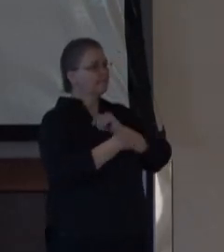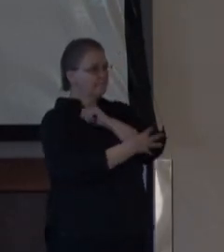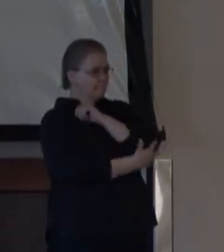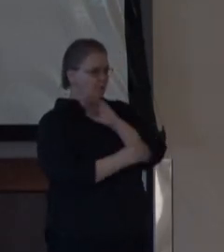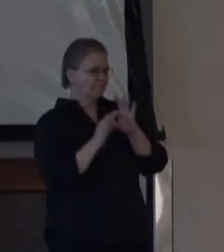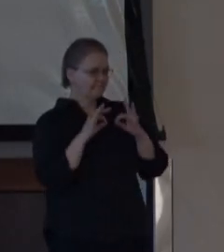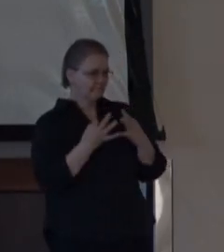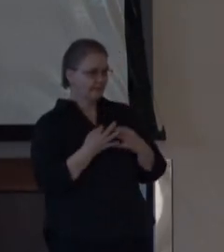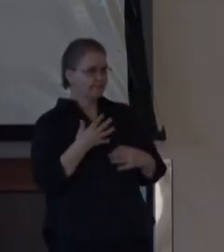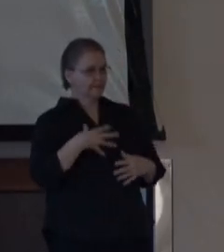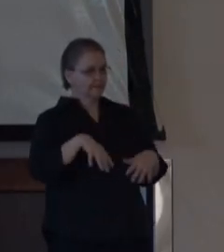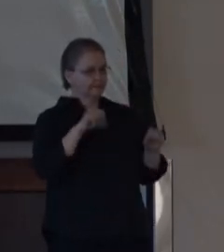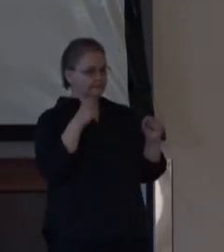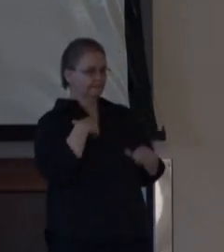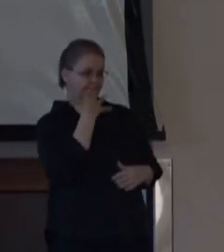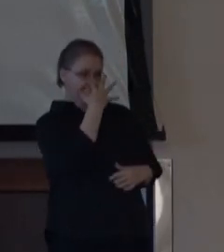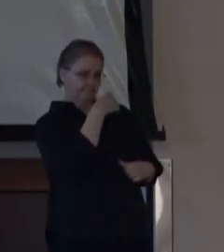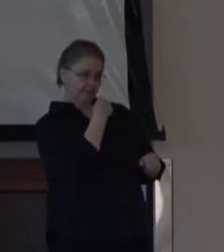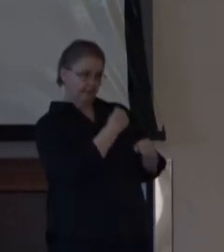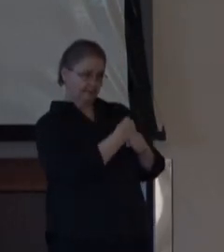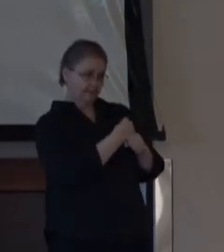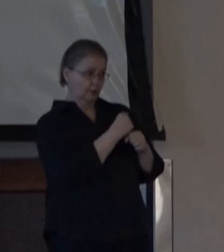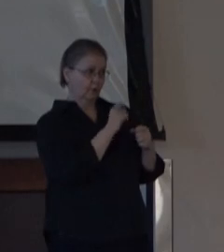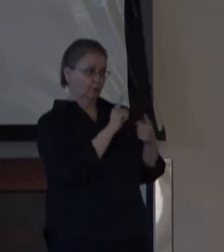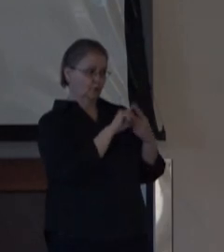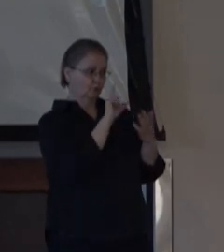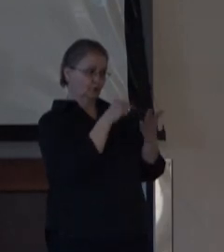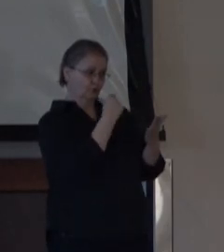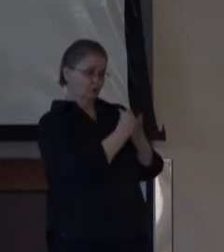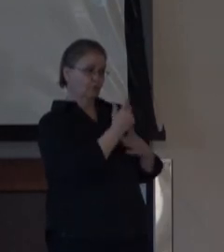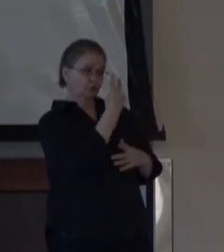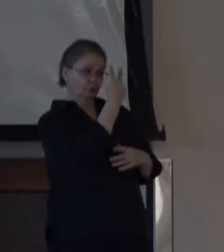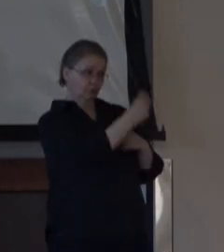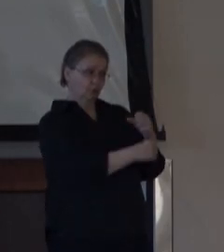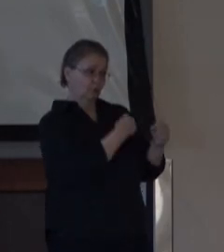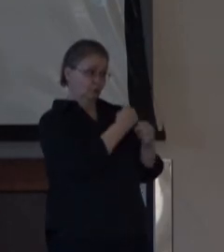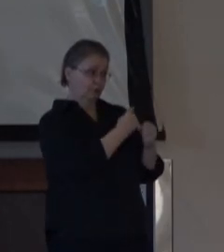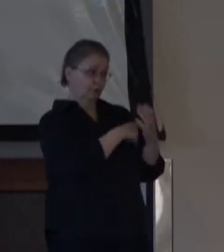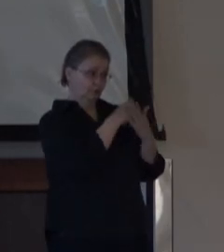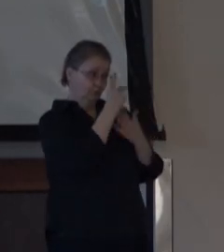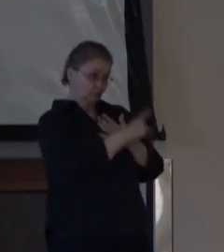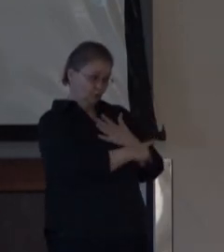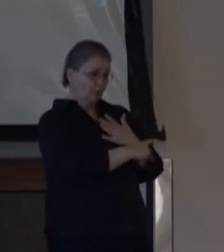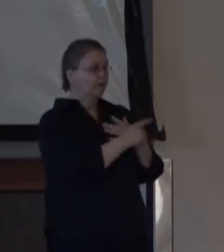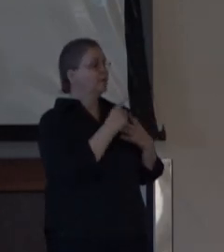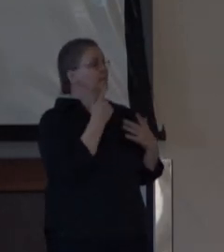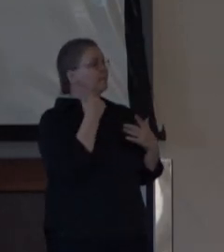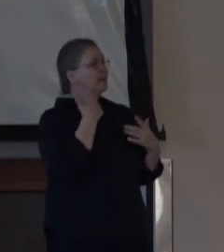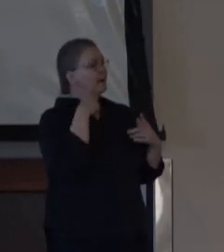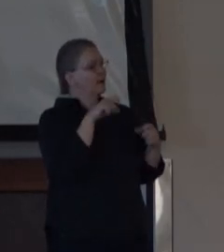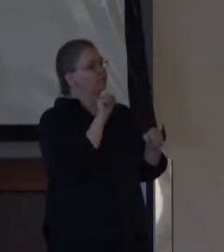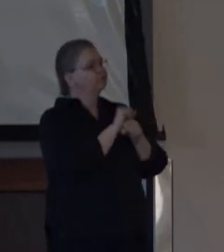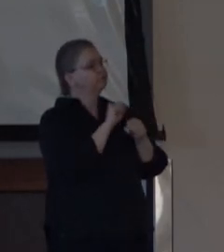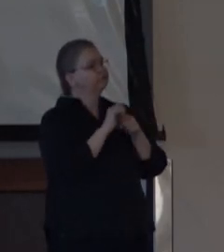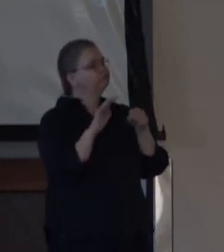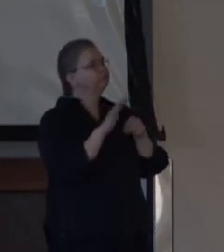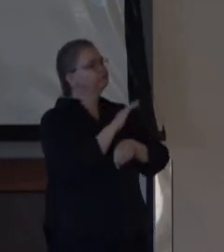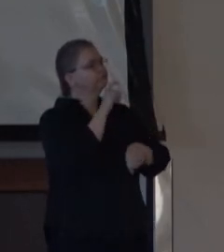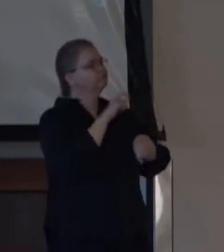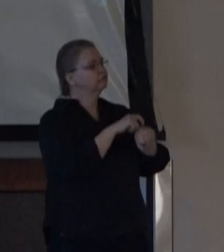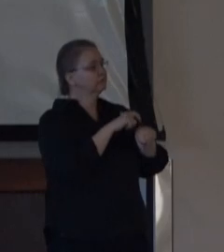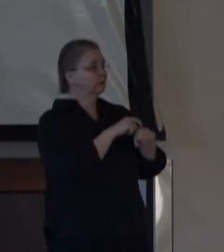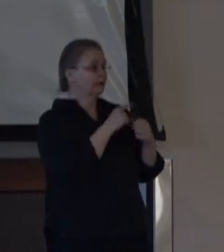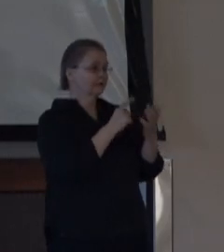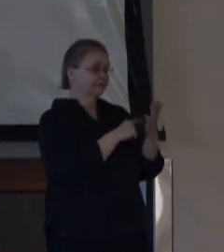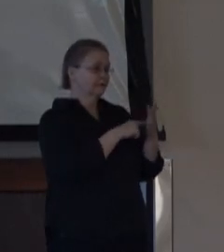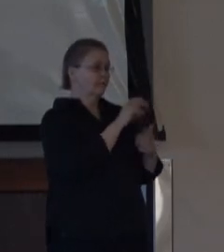family, it took me 5 years to graduate from a two-year community college nursing program because I had to work full-time, and sometimes I